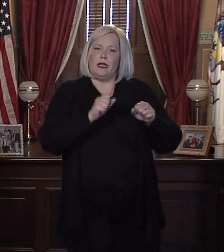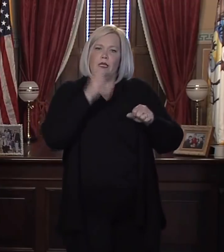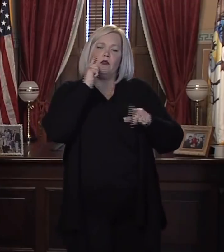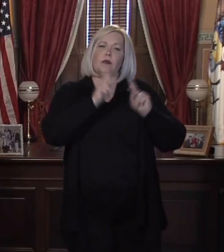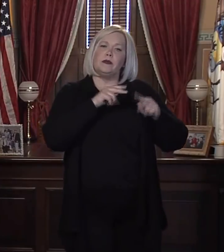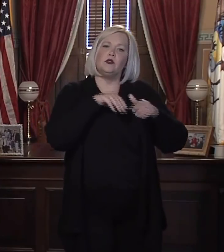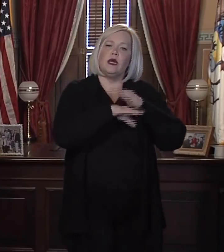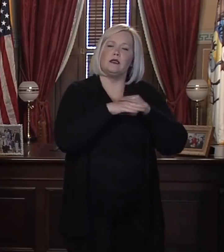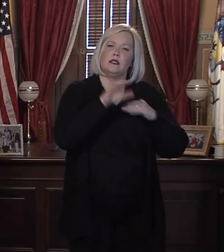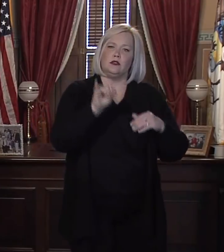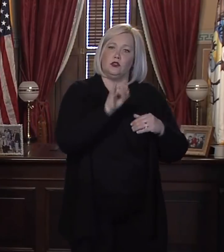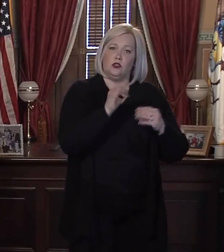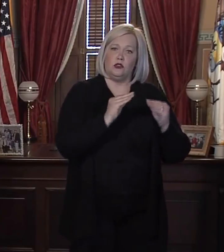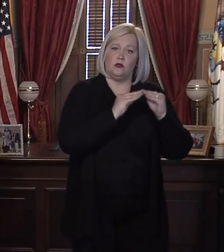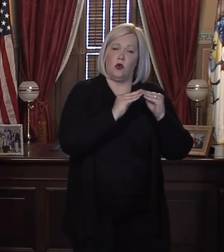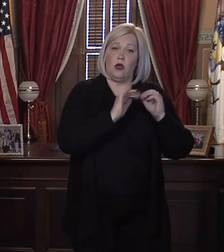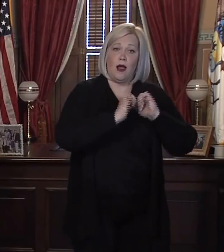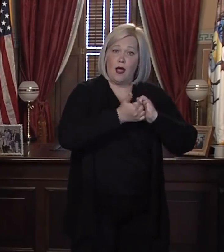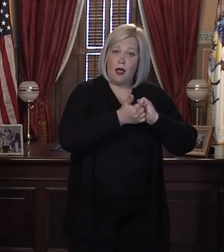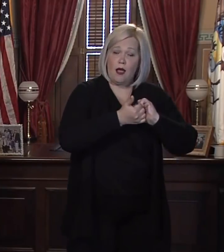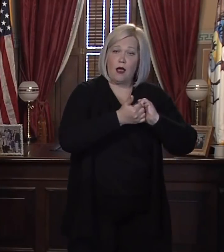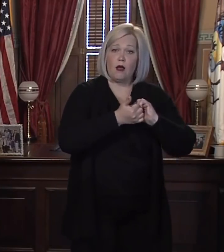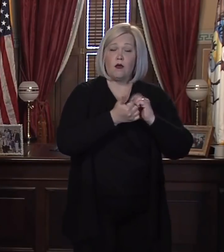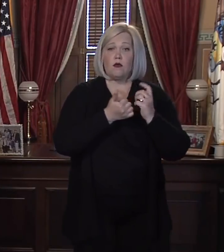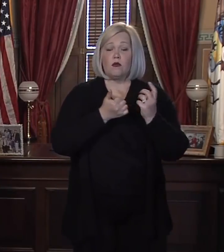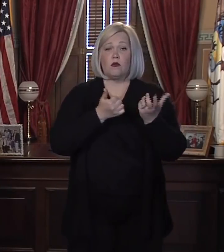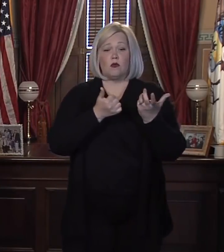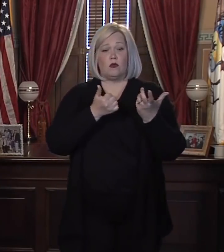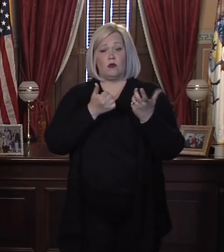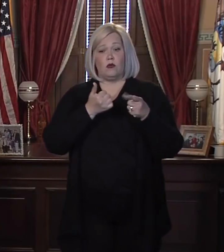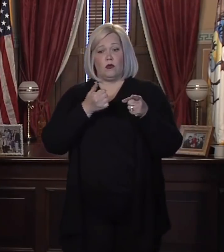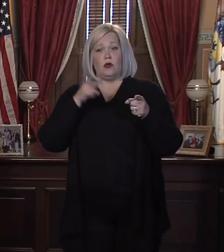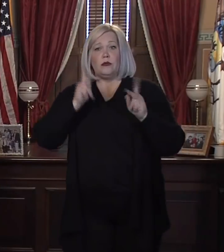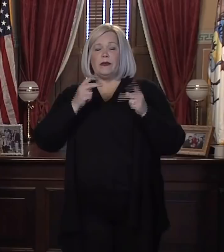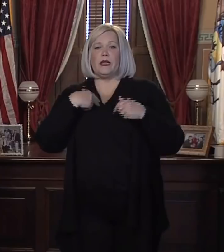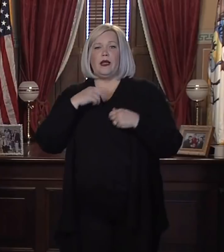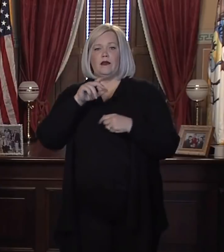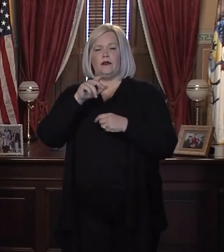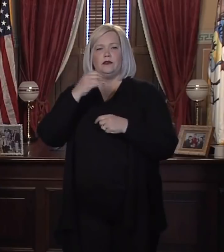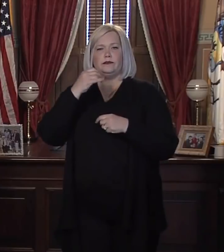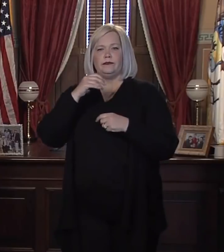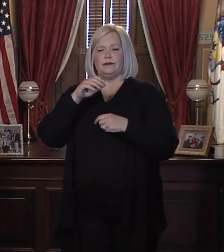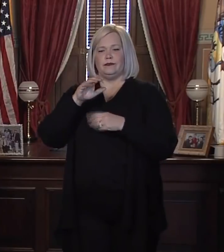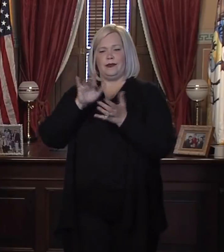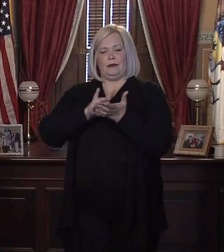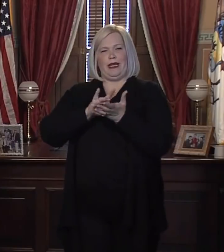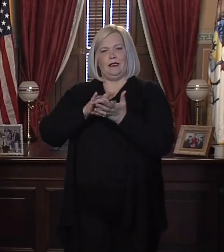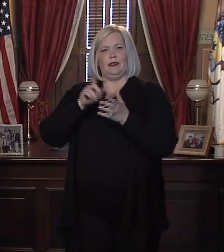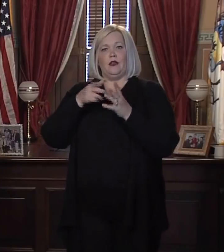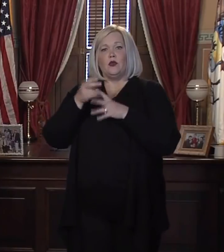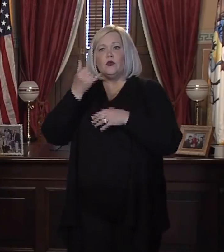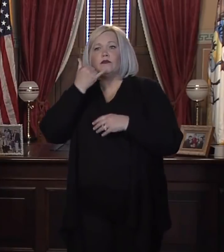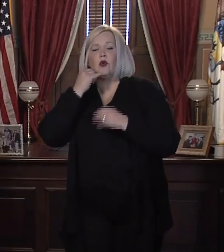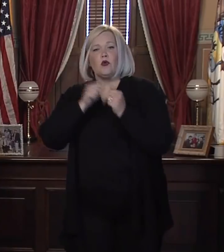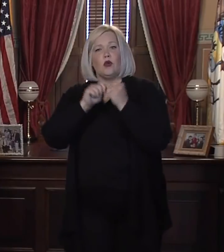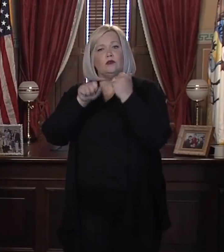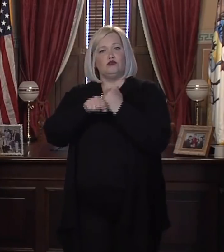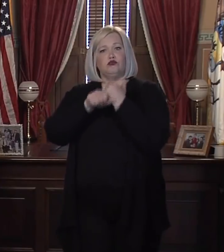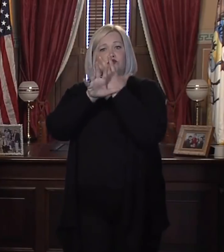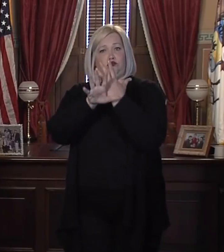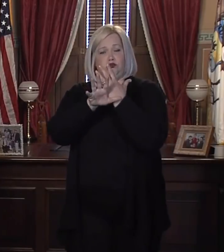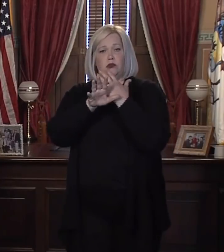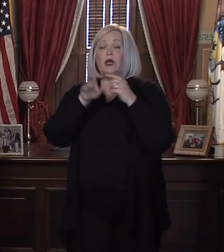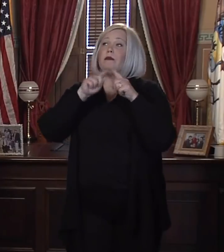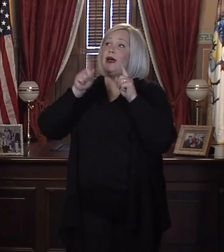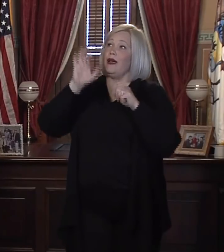through increasing the ability for people to have telemedicine, but we need the federal government to agree